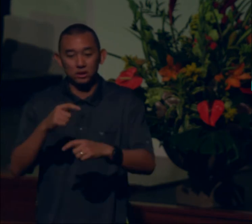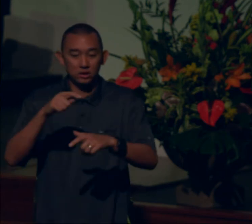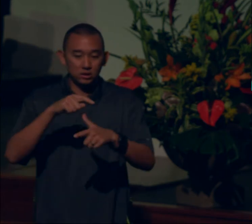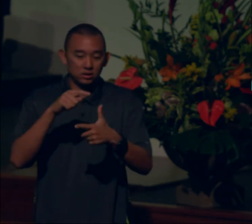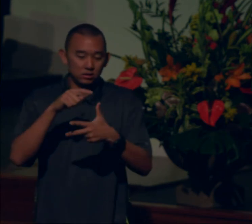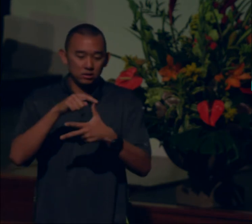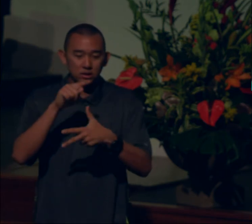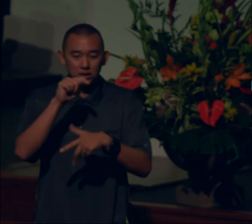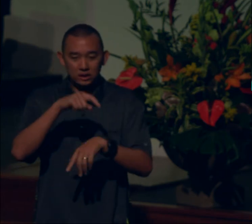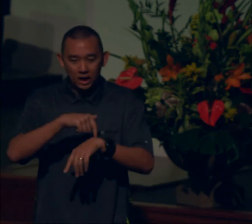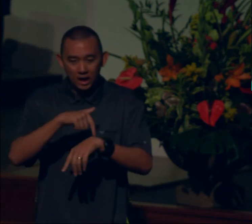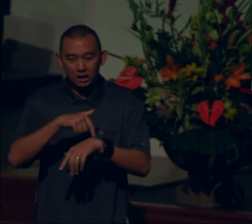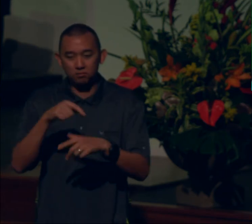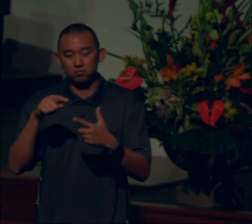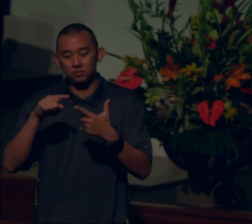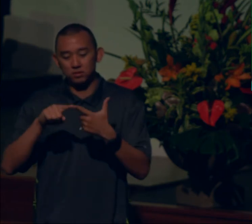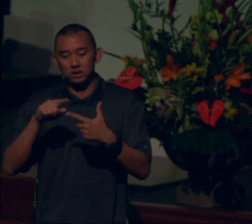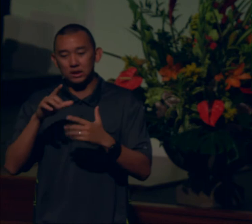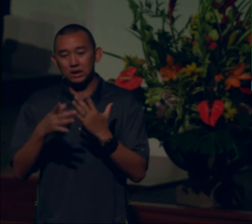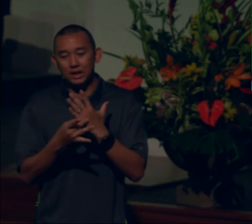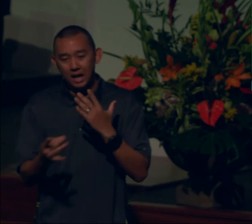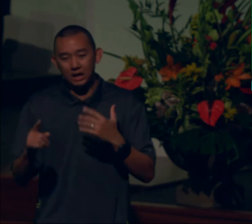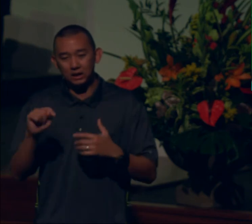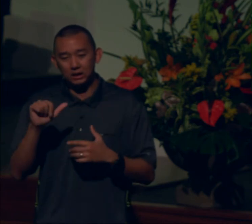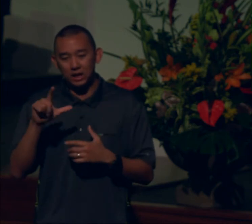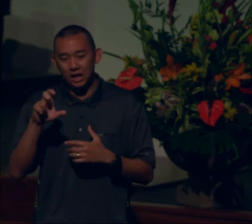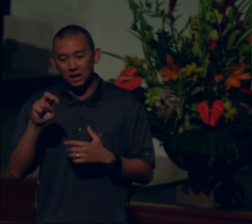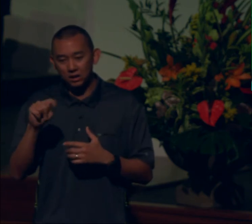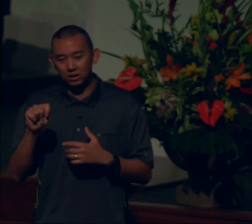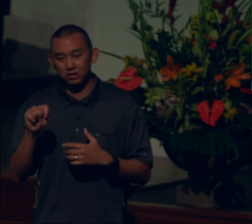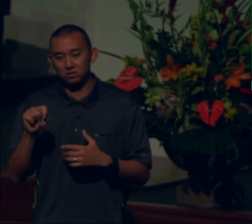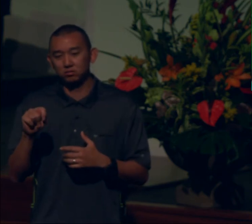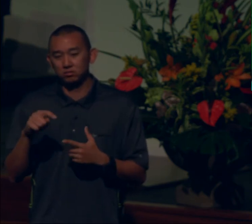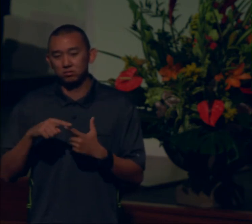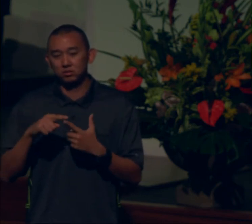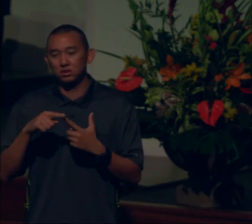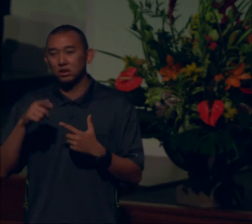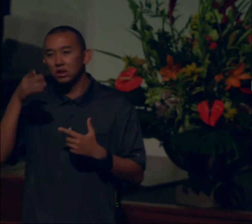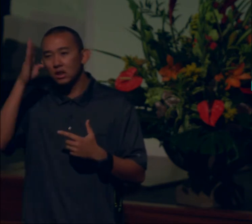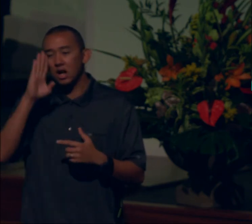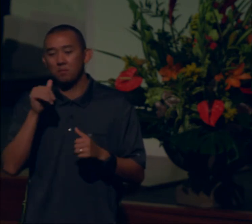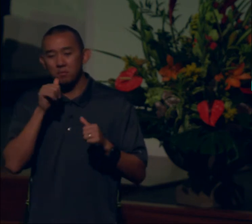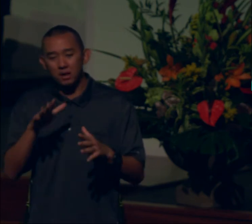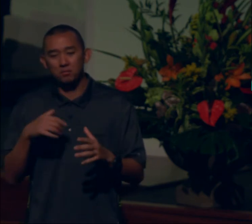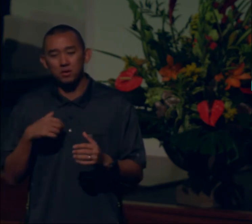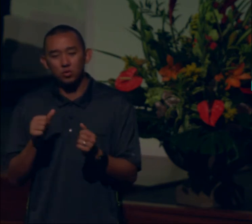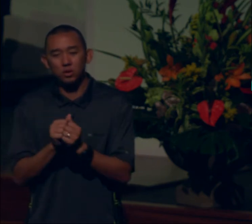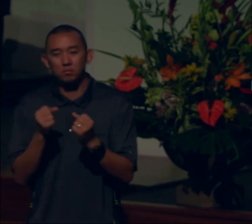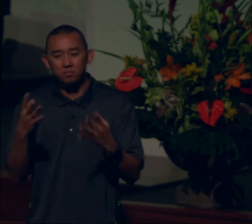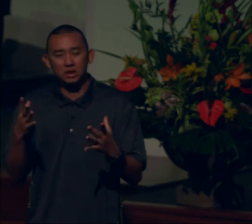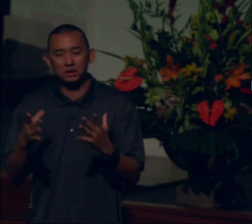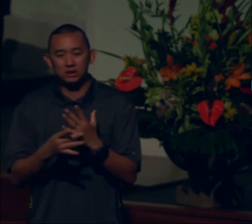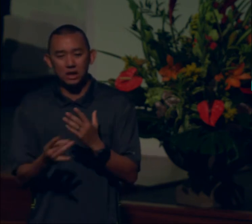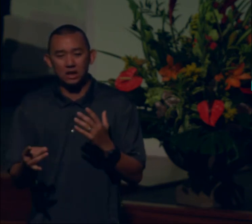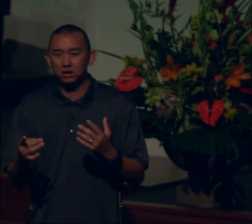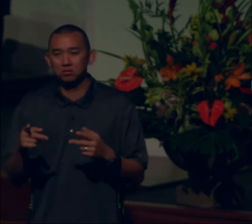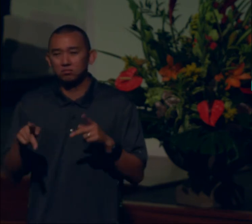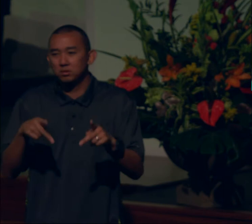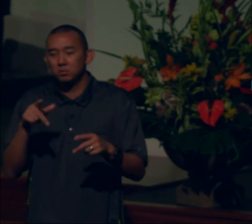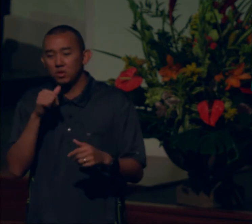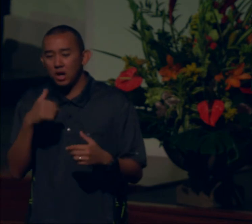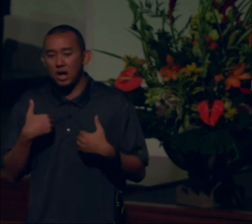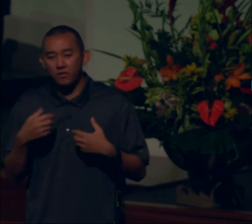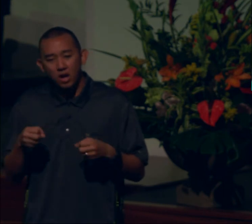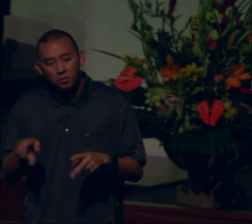talent, the Lord has blessed me with a lot of experience that many people never have a chance to do, and I'm blessed for that. But then I could